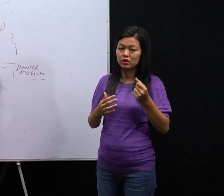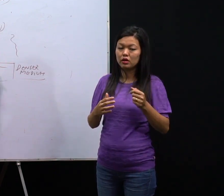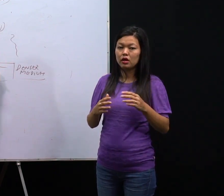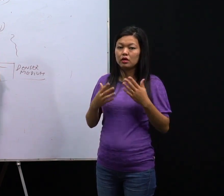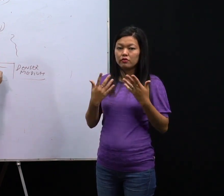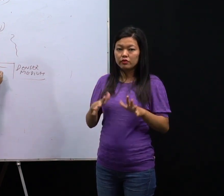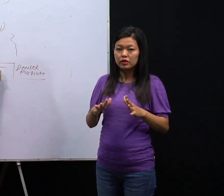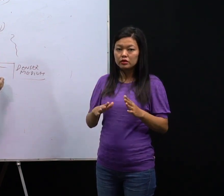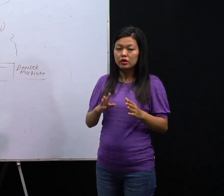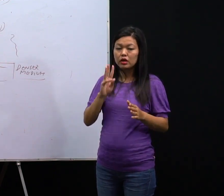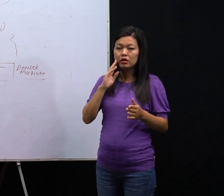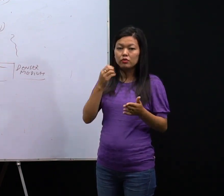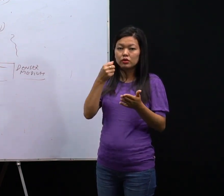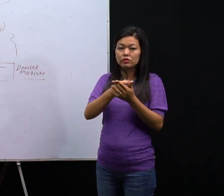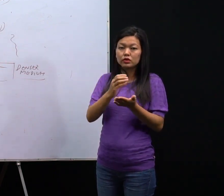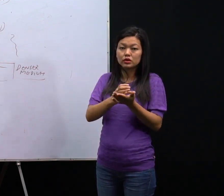Reflected ray.